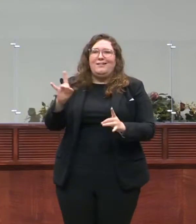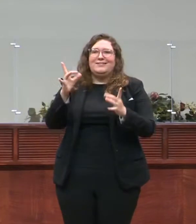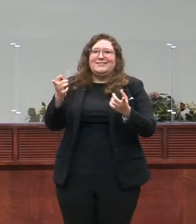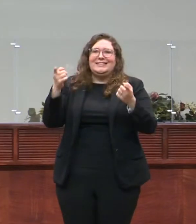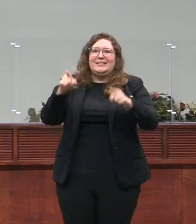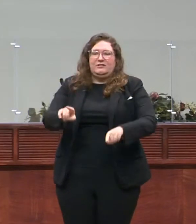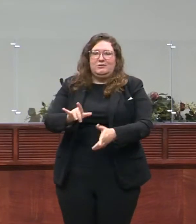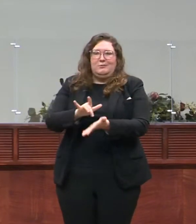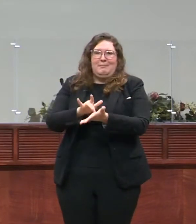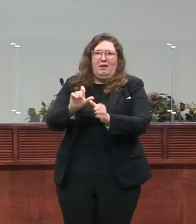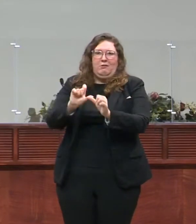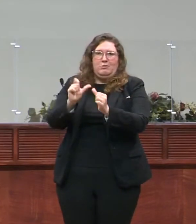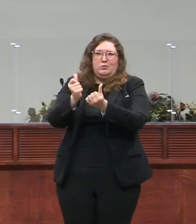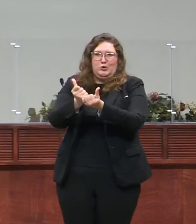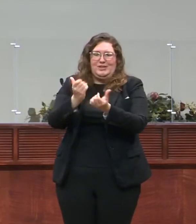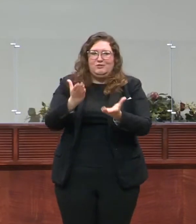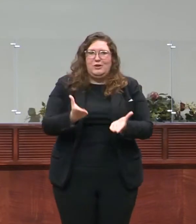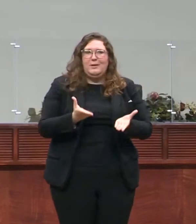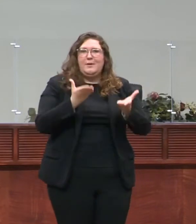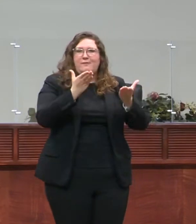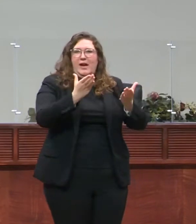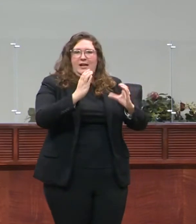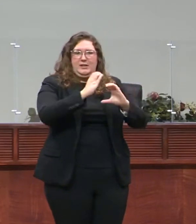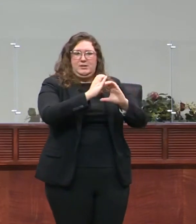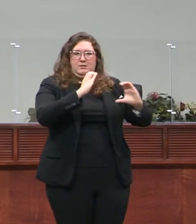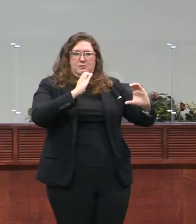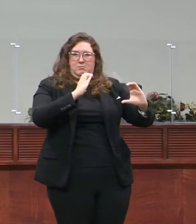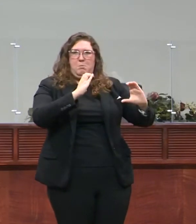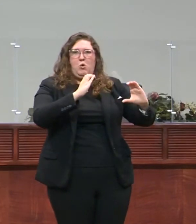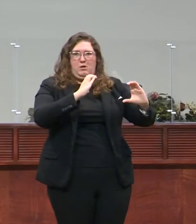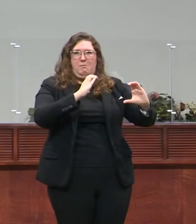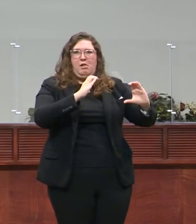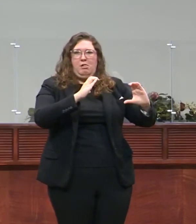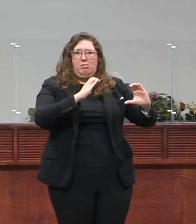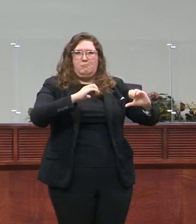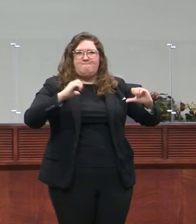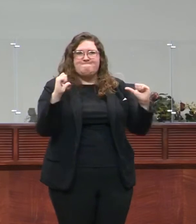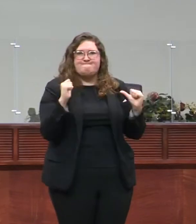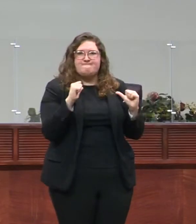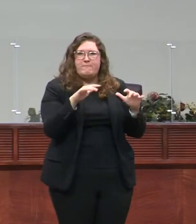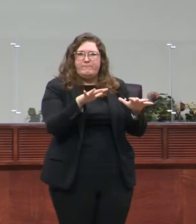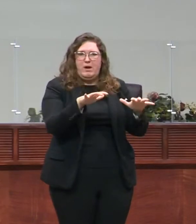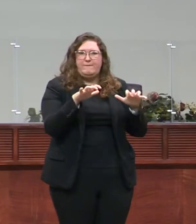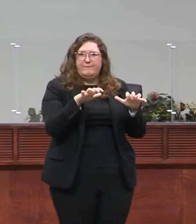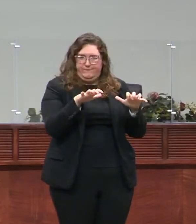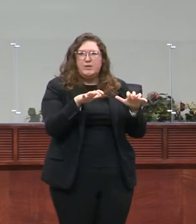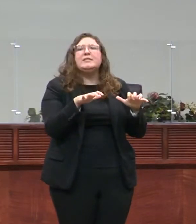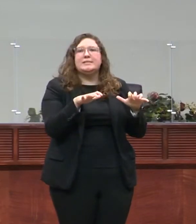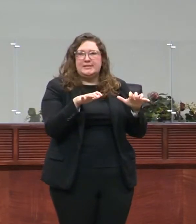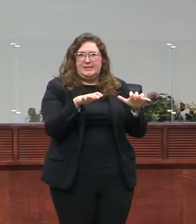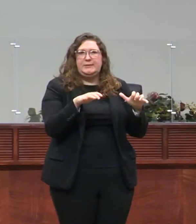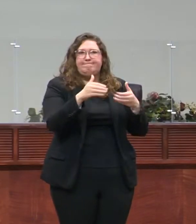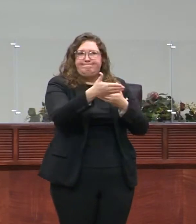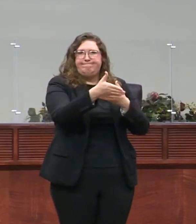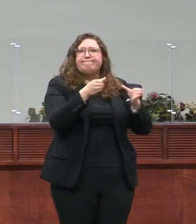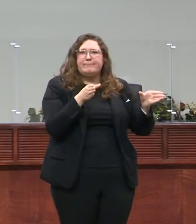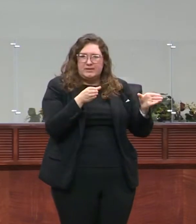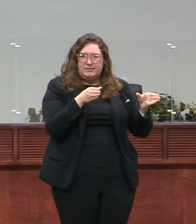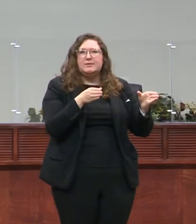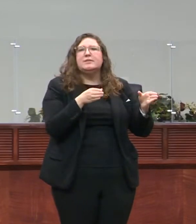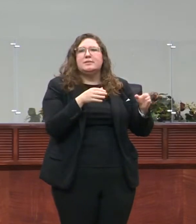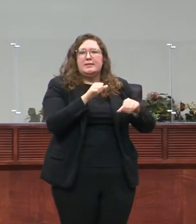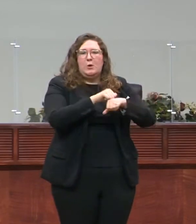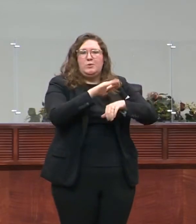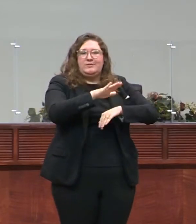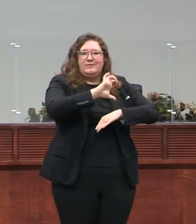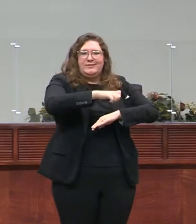Association provided some portable refrigeration units that were deployed